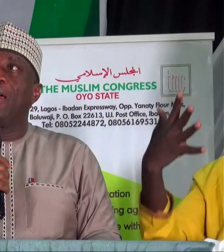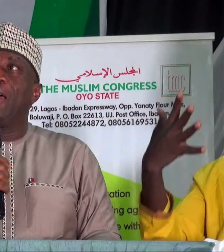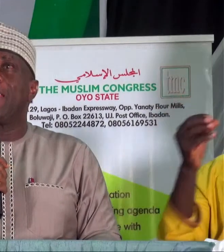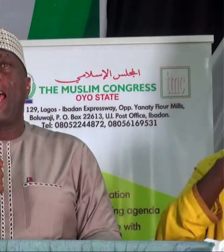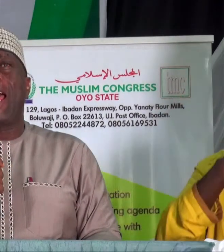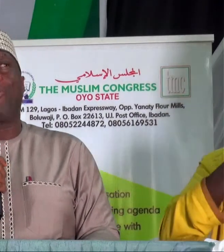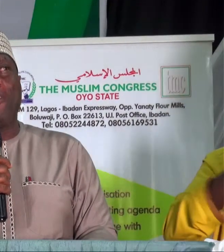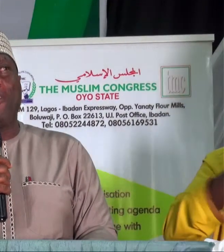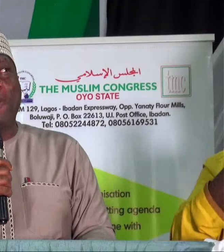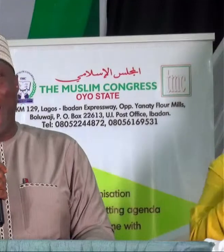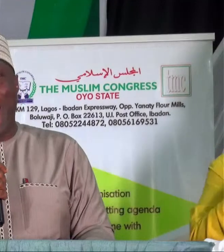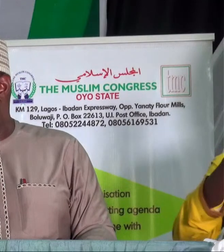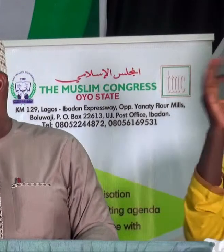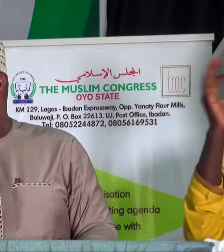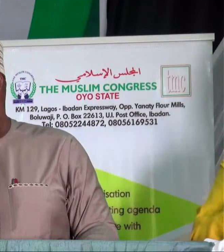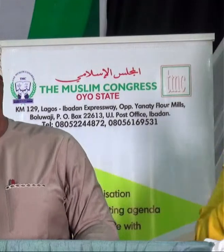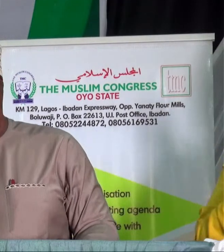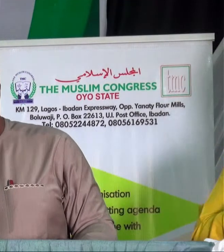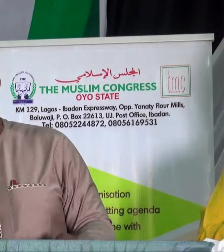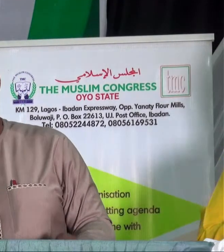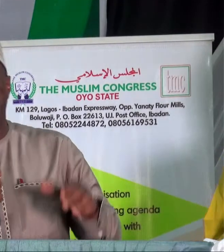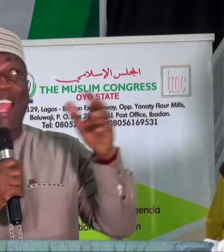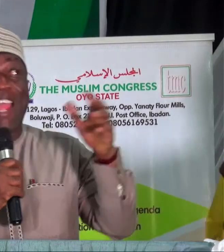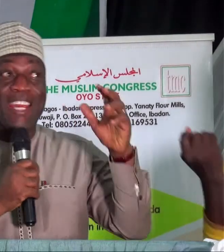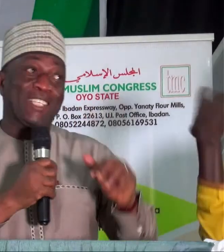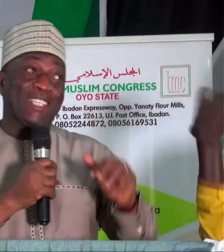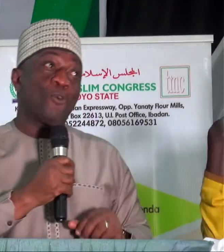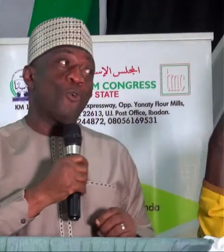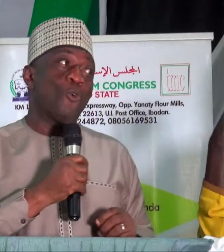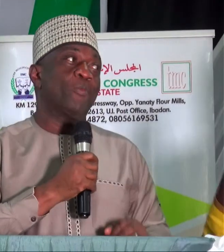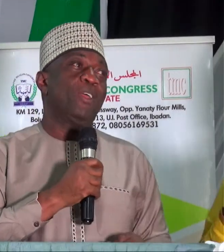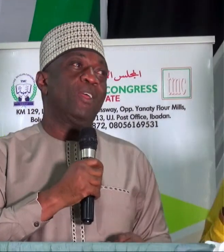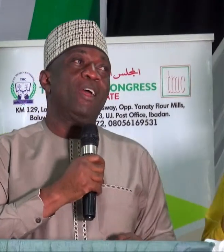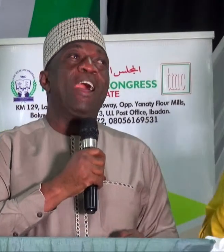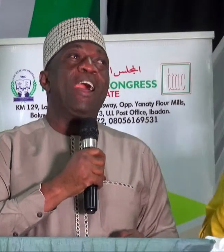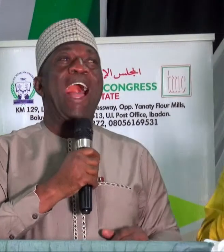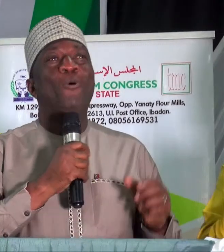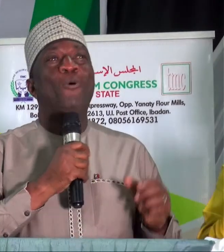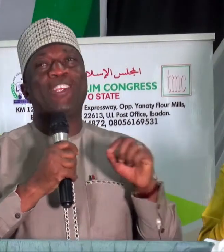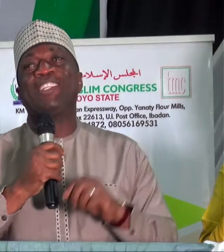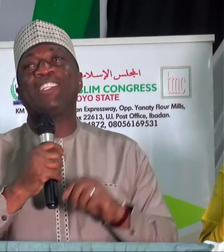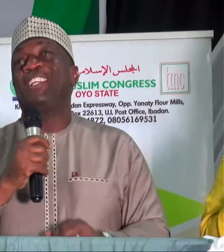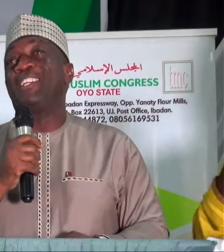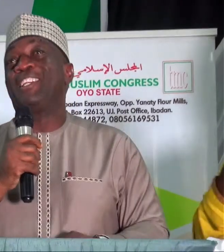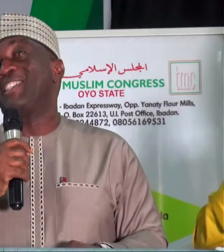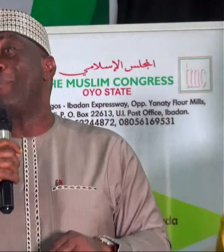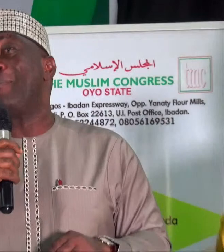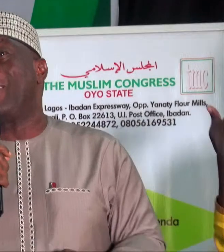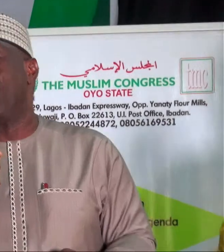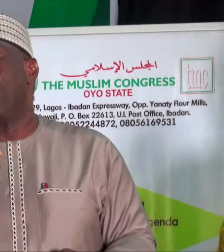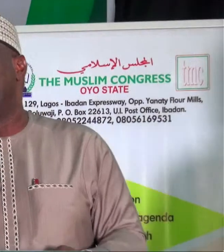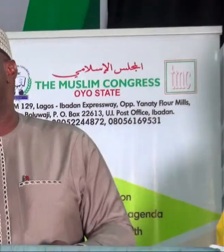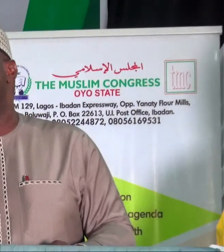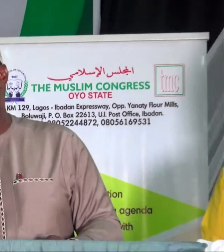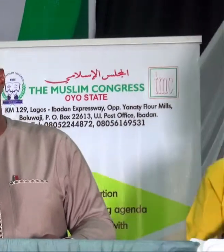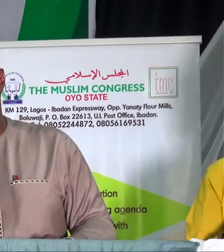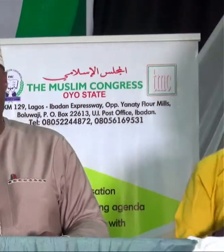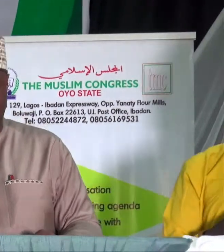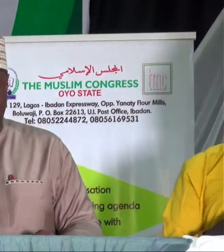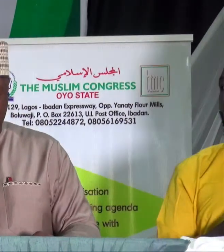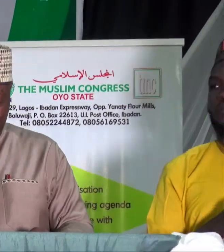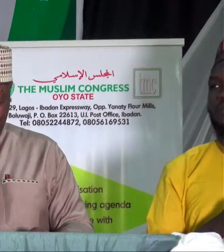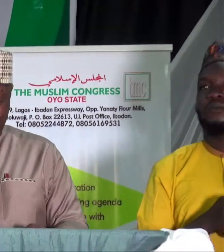it now drove me back to about 10 days ago I was at the Islamic Development Bank ní